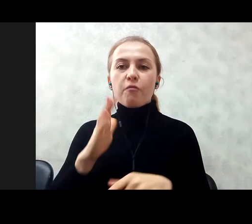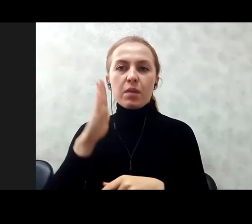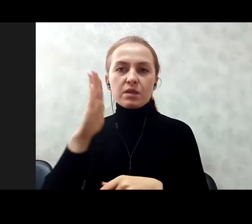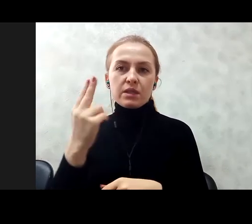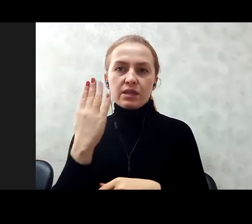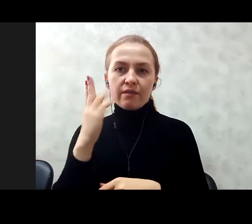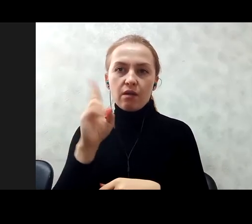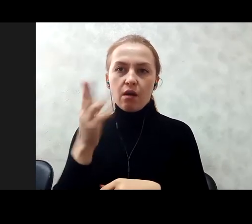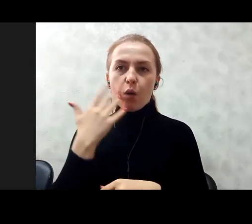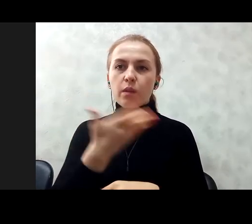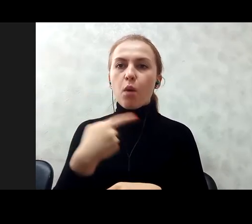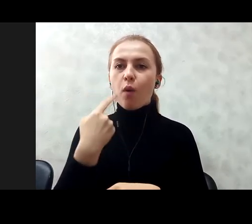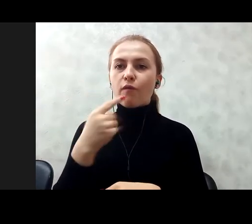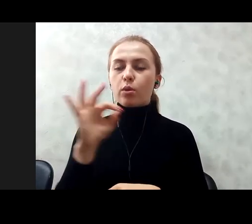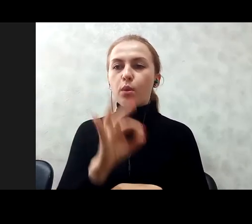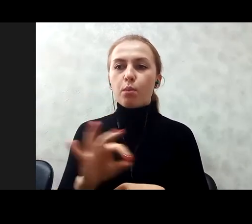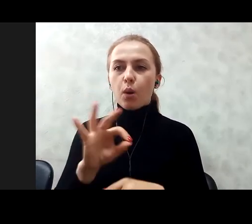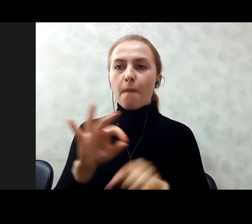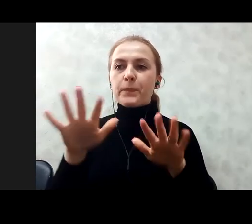political parties.